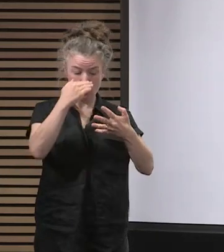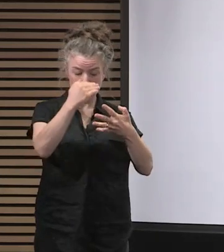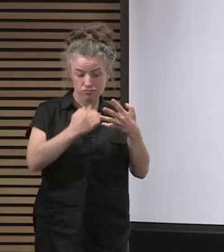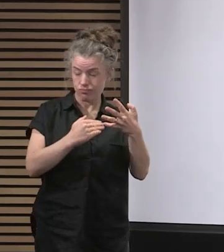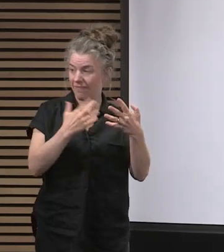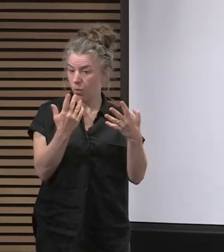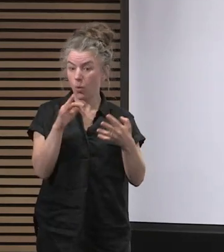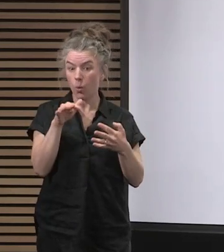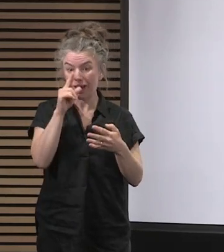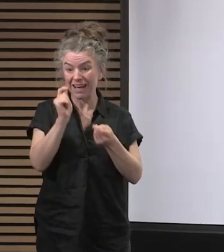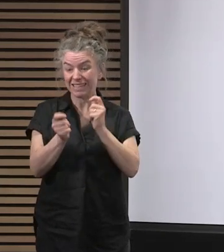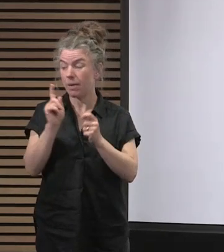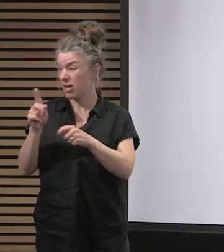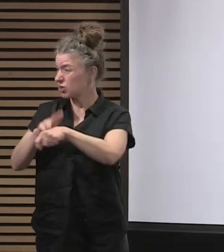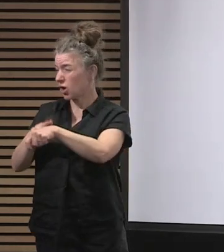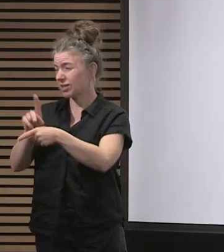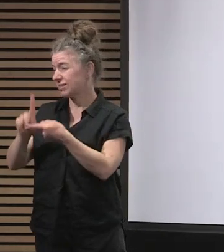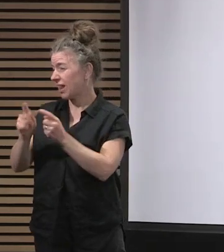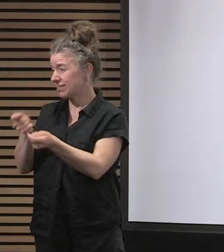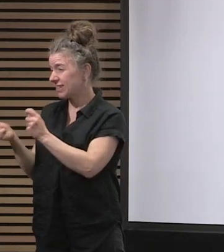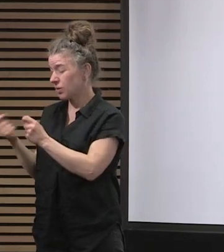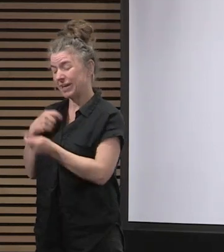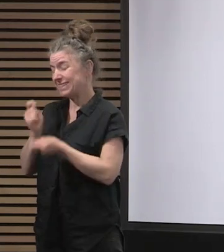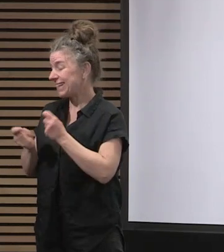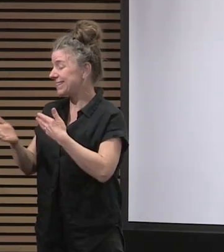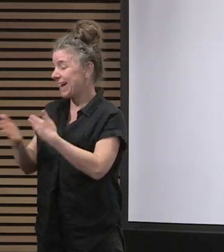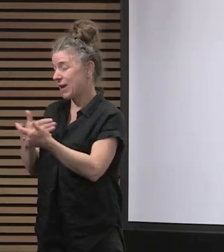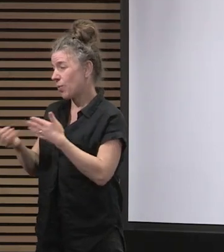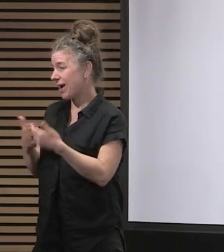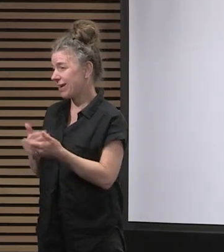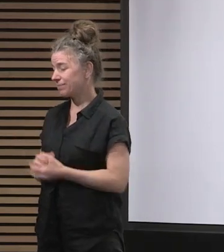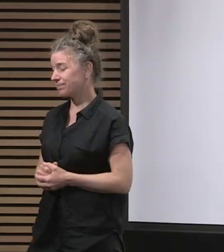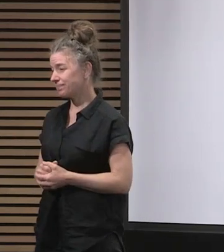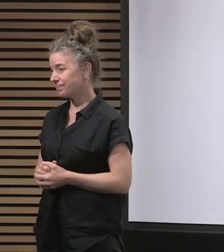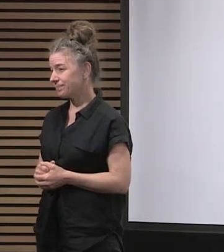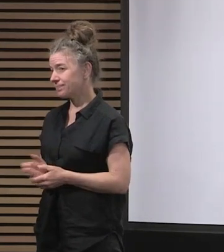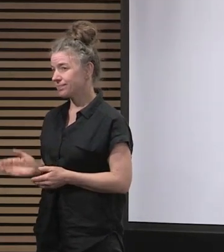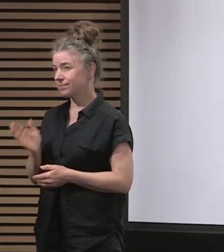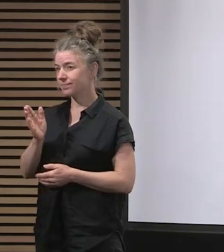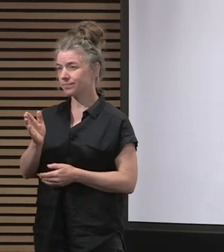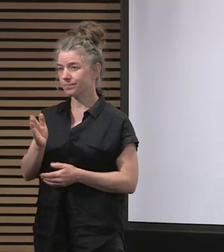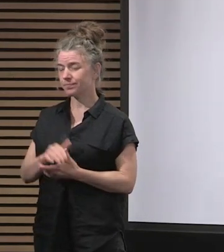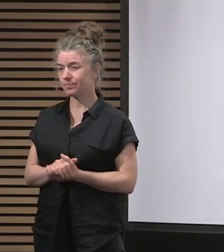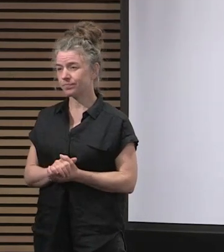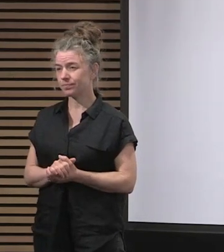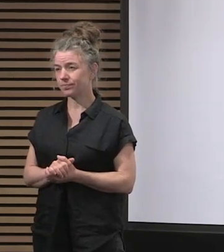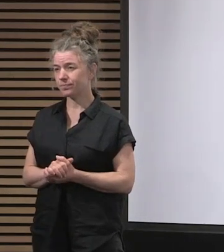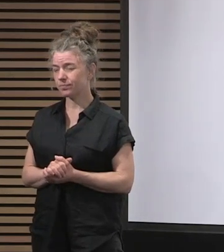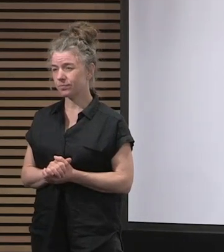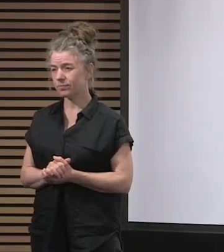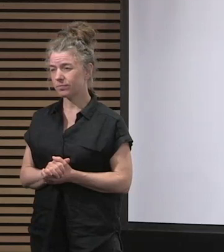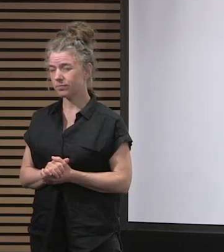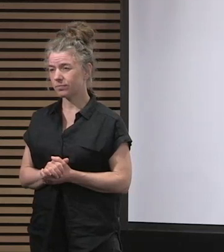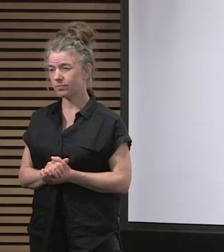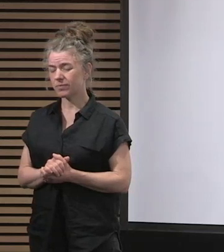criteria, but the clinician felt that it was important to test them. In regards to Maori and Pacifica, we've talked about the over 70s